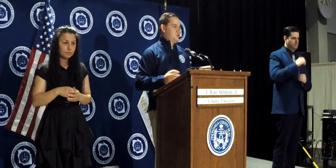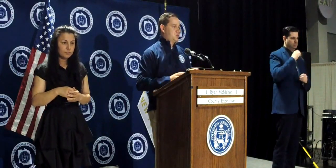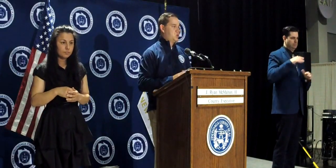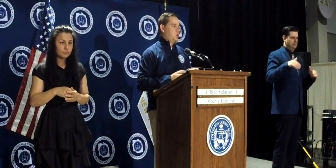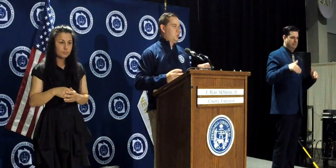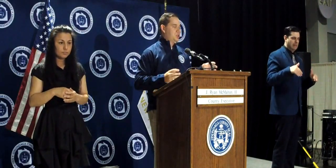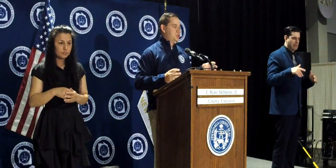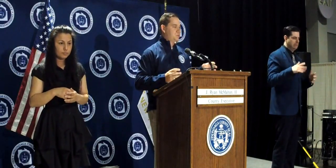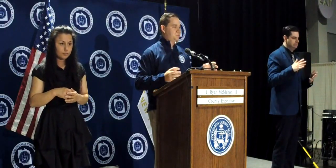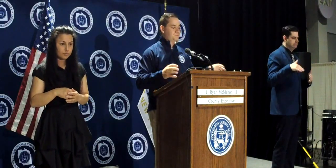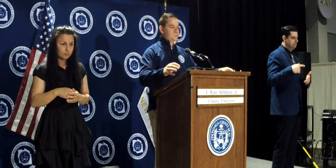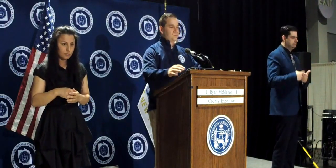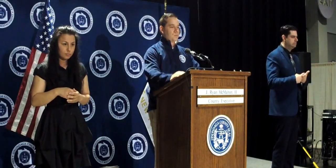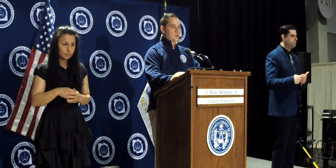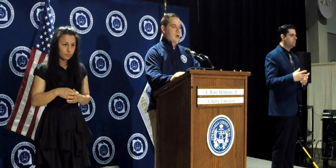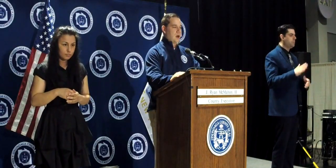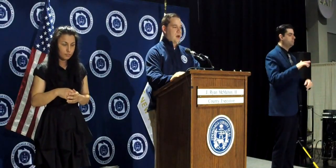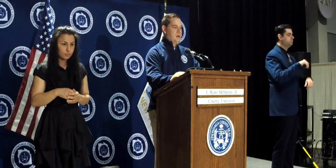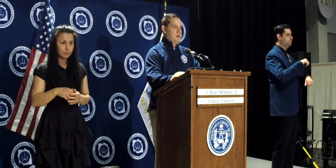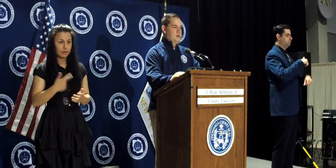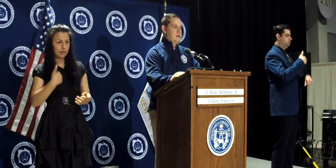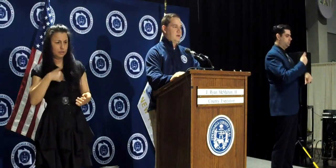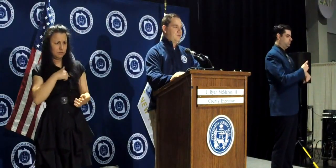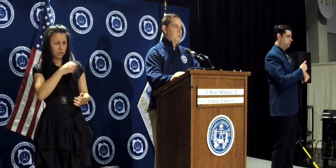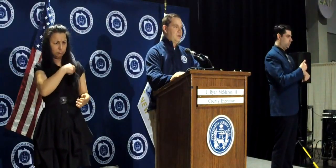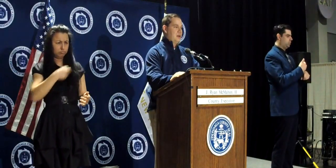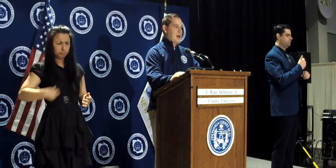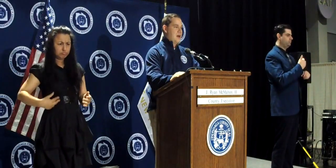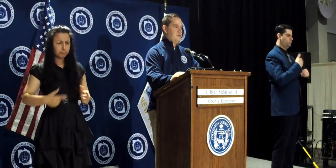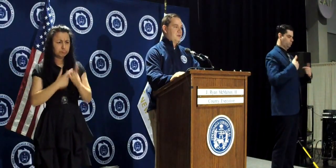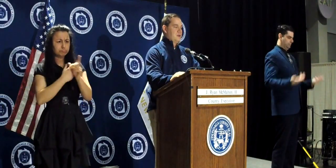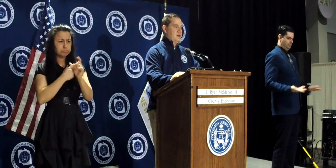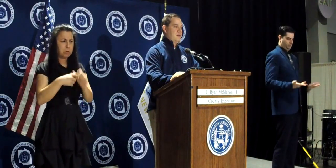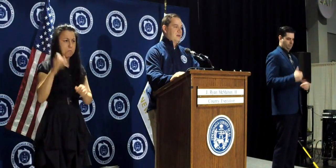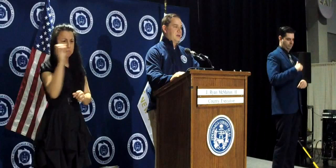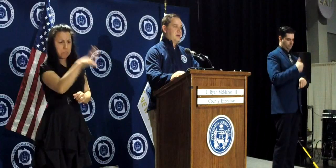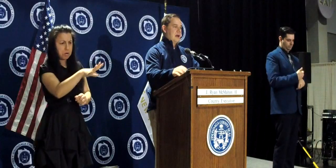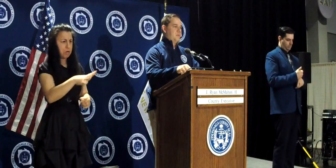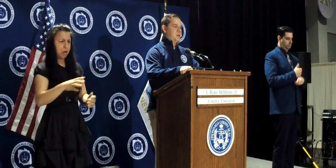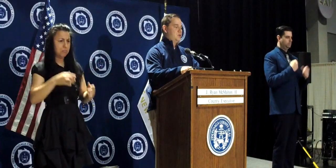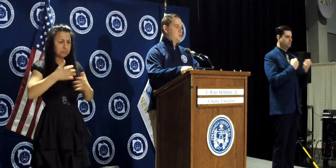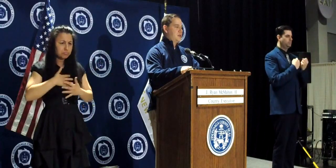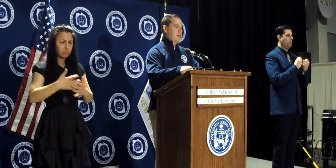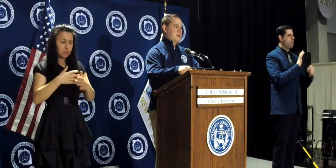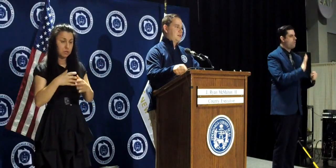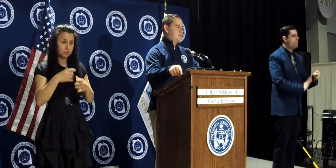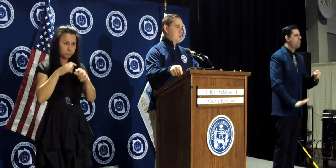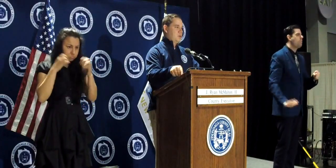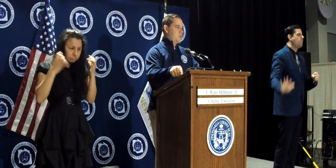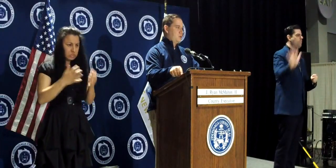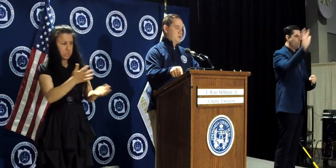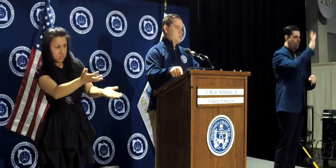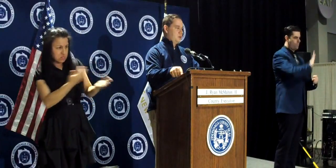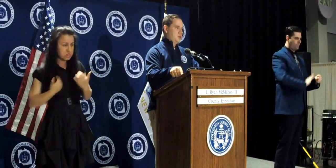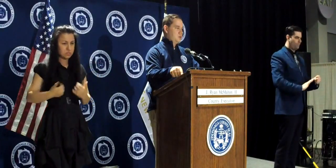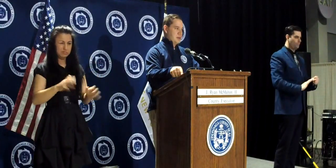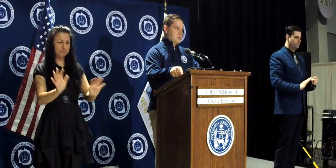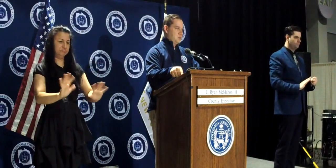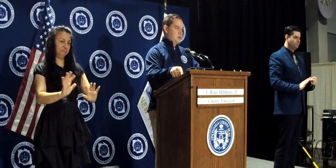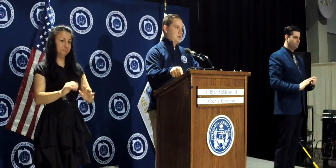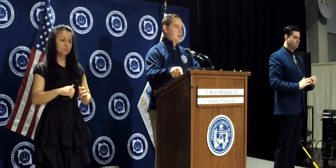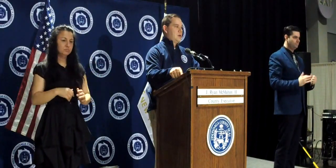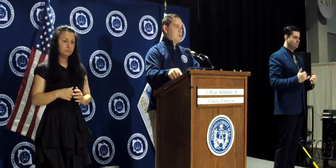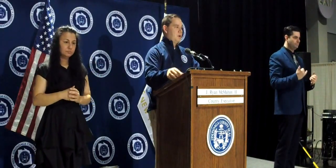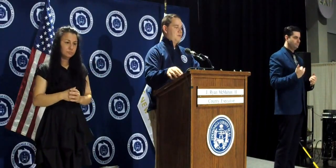to service this whole region. If we have a ventilator not being used today, that doesn't mean it won't be being used